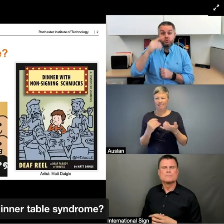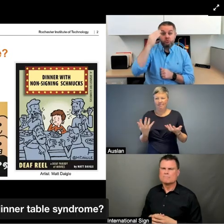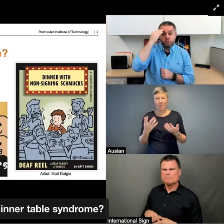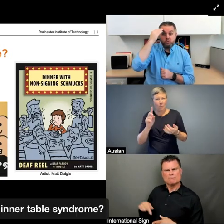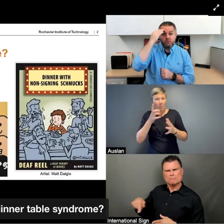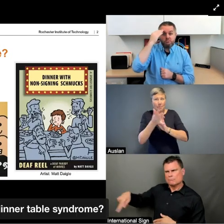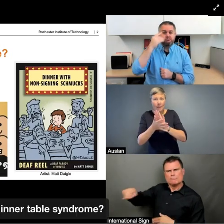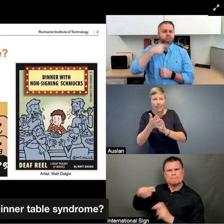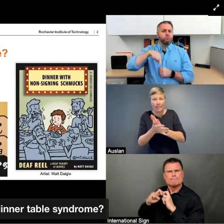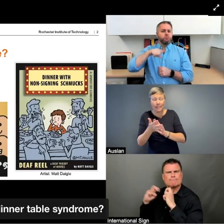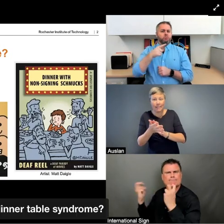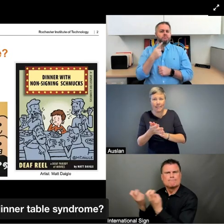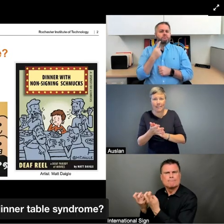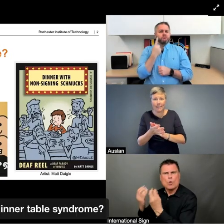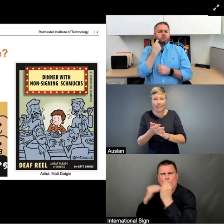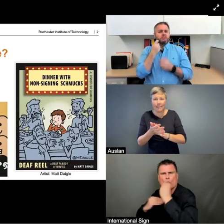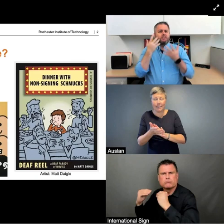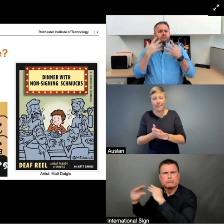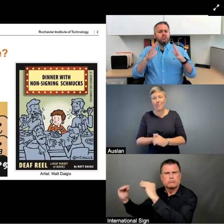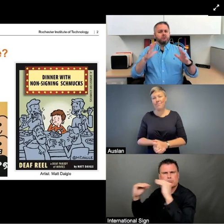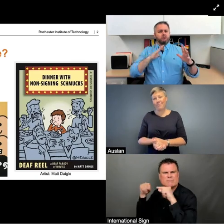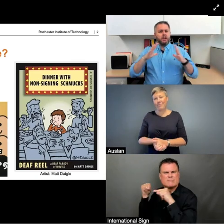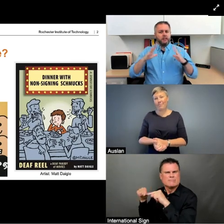What is dinner table syndrome?